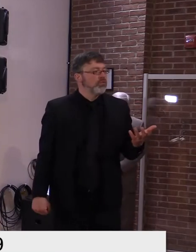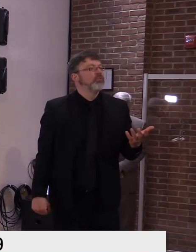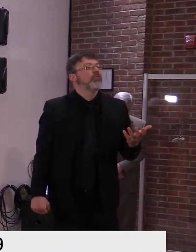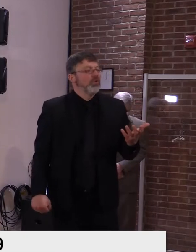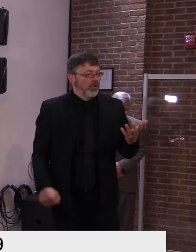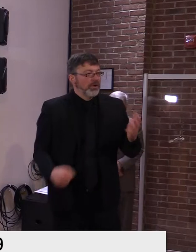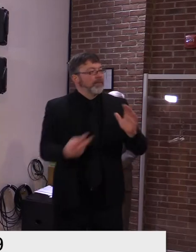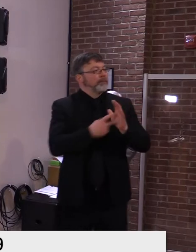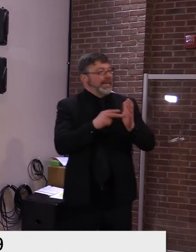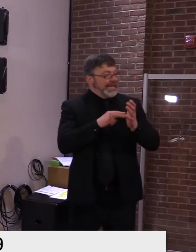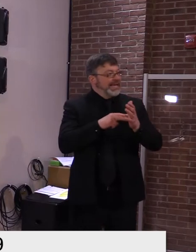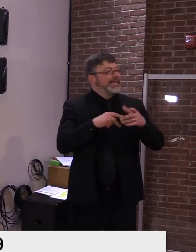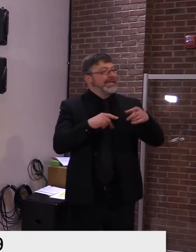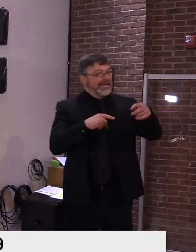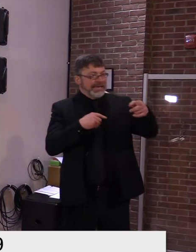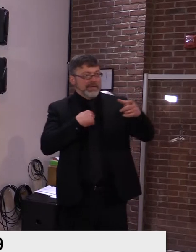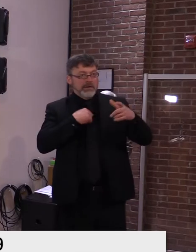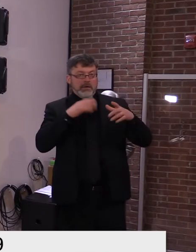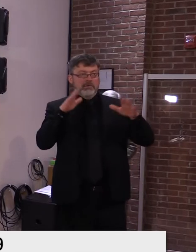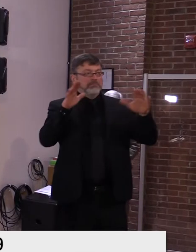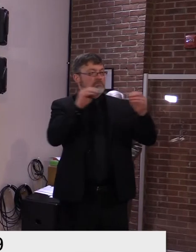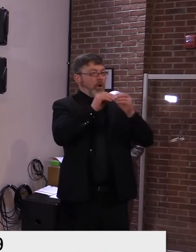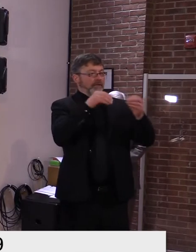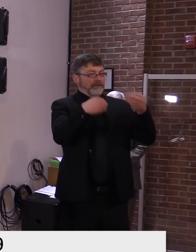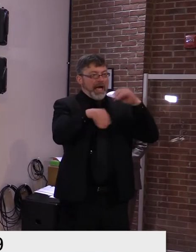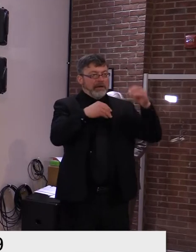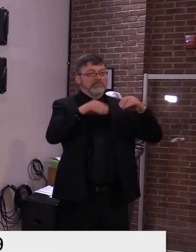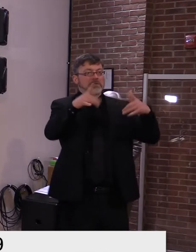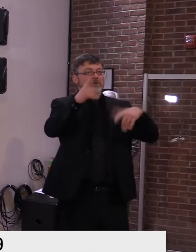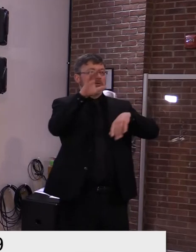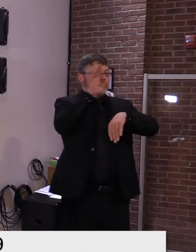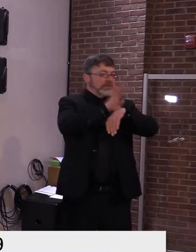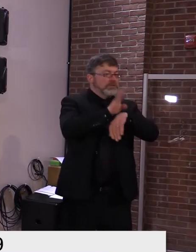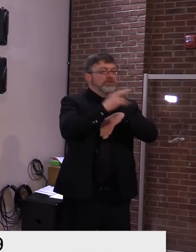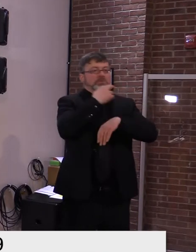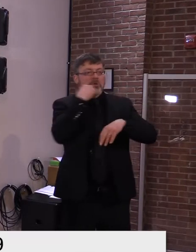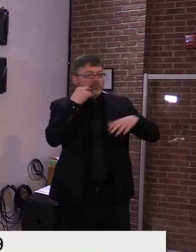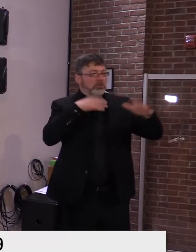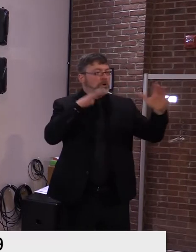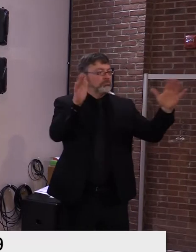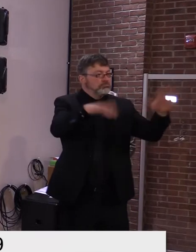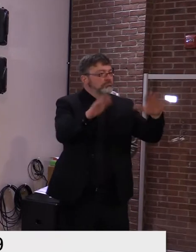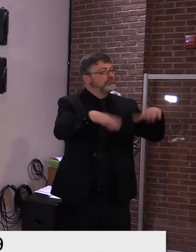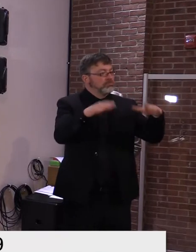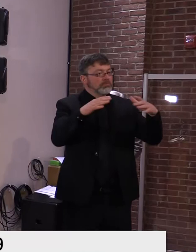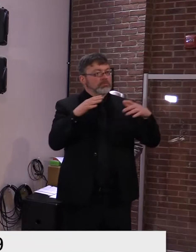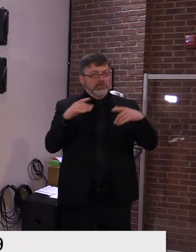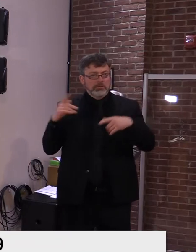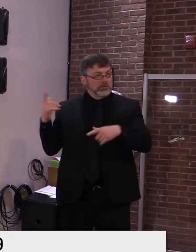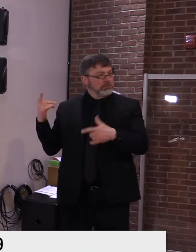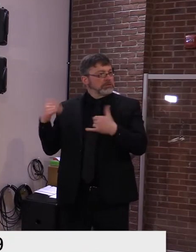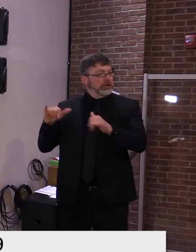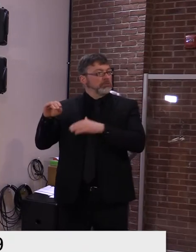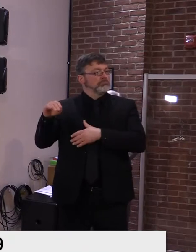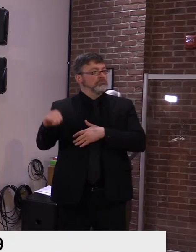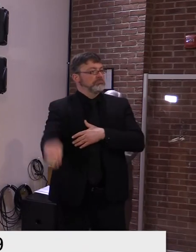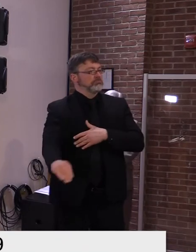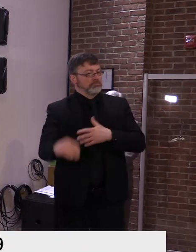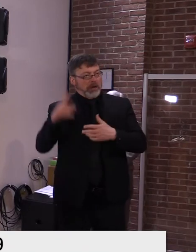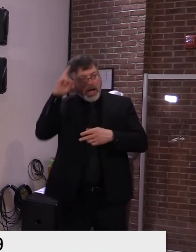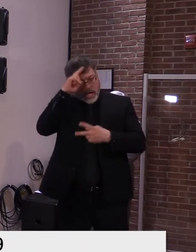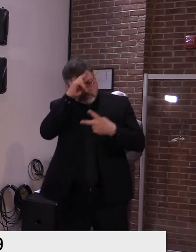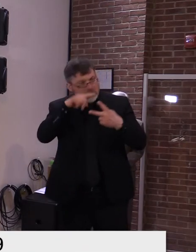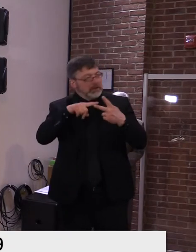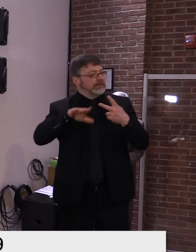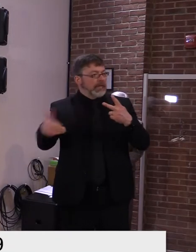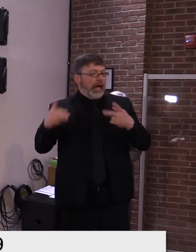and we haven't seen the hospitalizations increase as a result of. So that's what we watch. That's